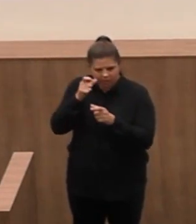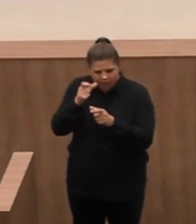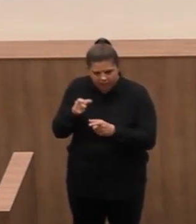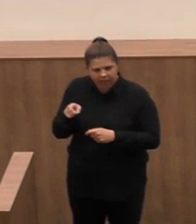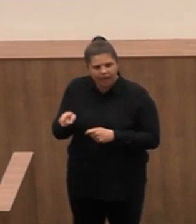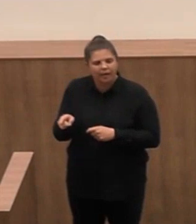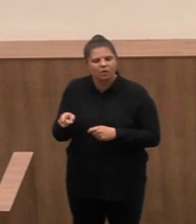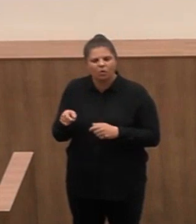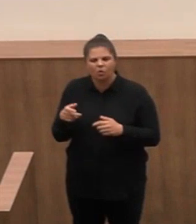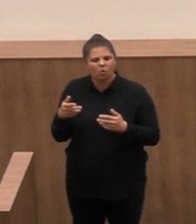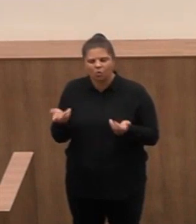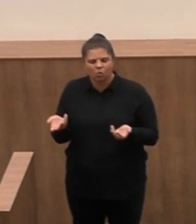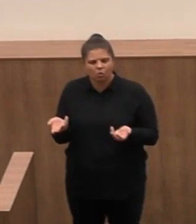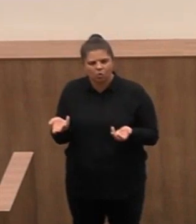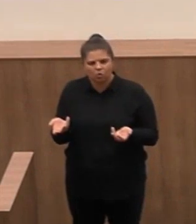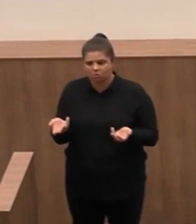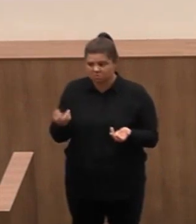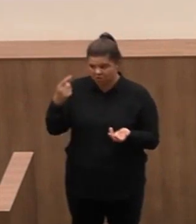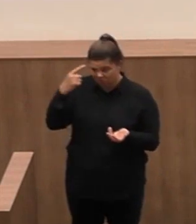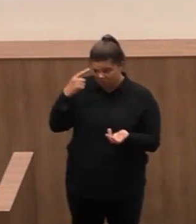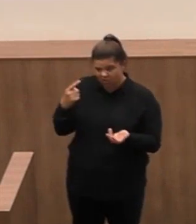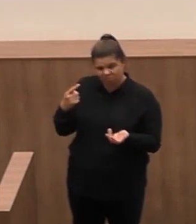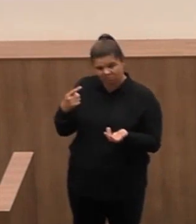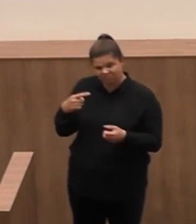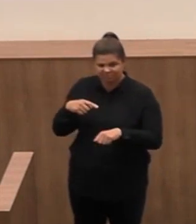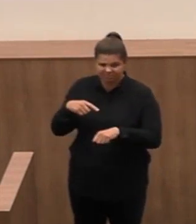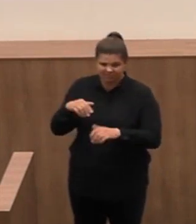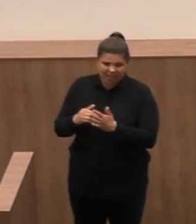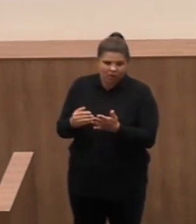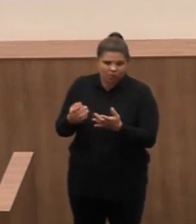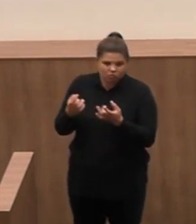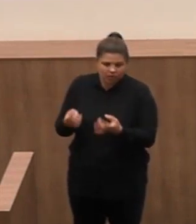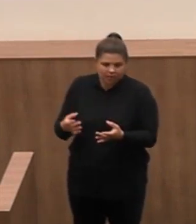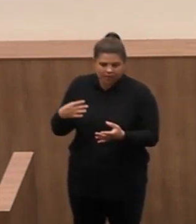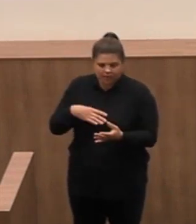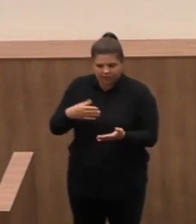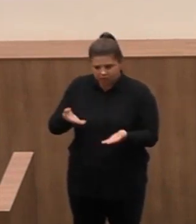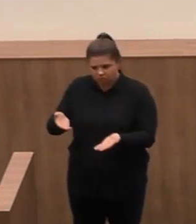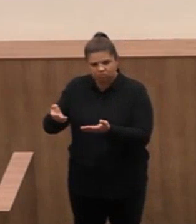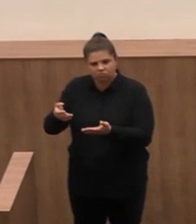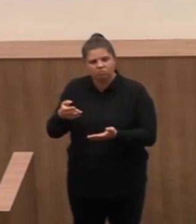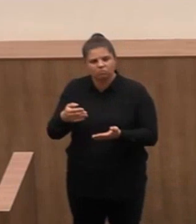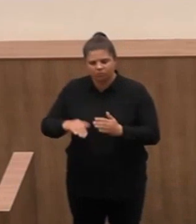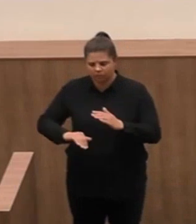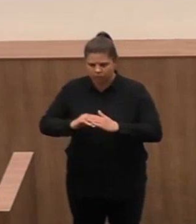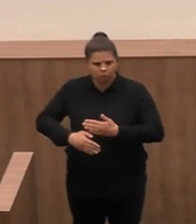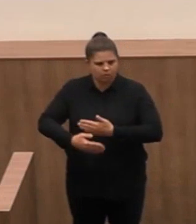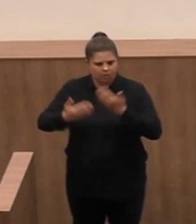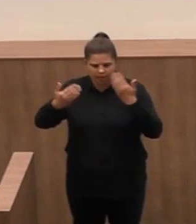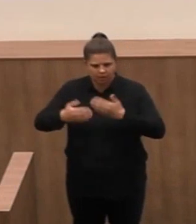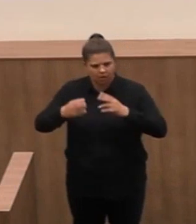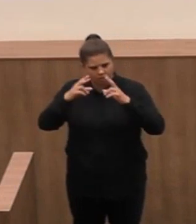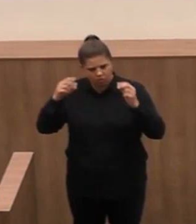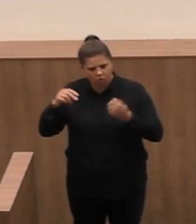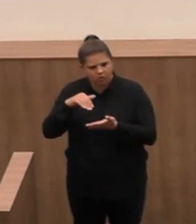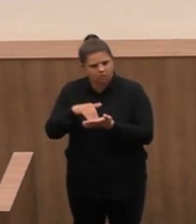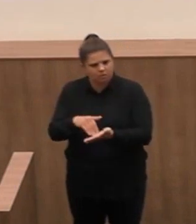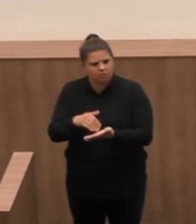you know, transitioning to needing to be in residential care somewhere where there was, you know, 24/7, you know, nursing